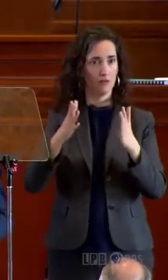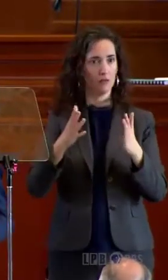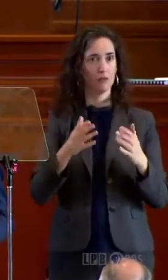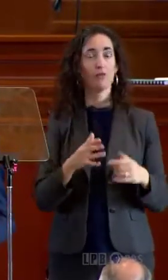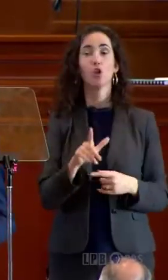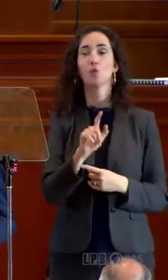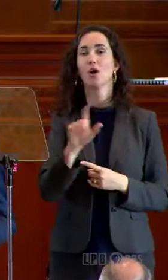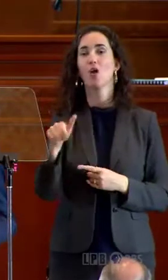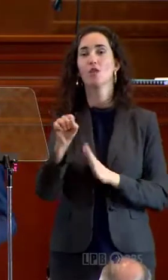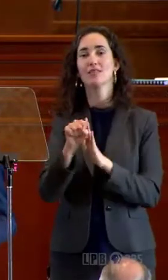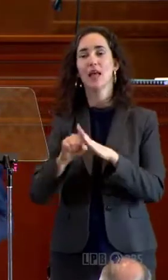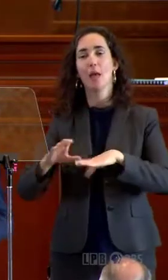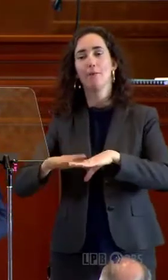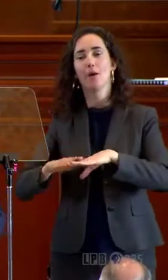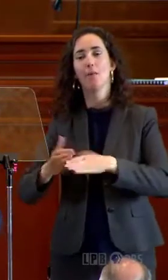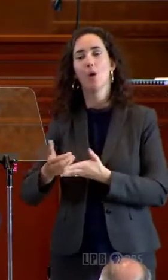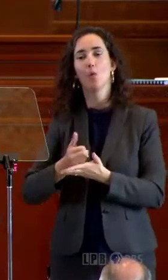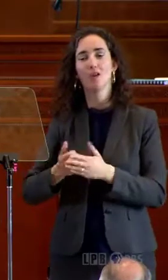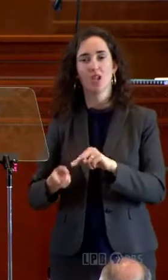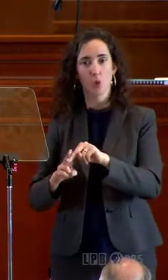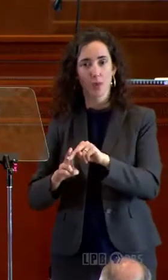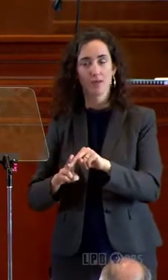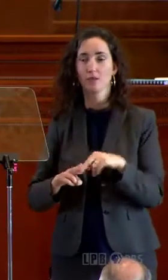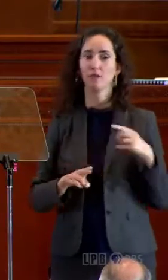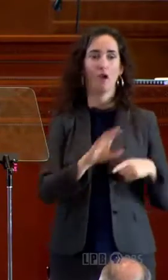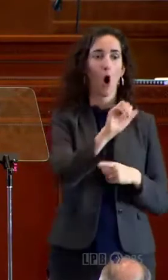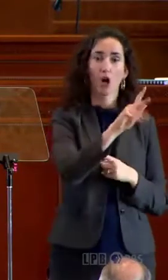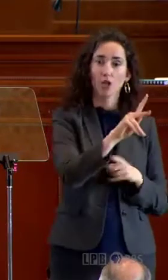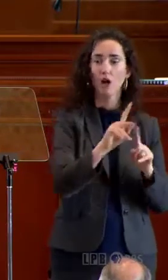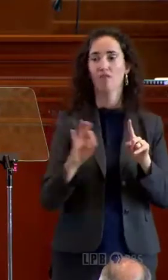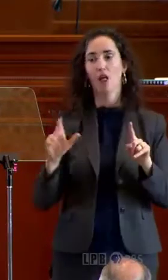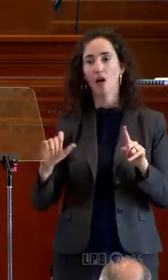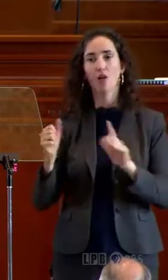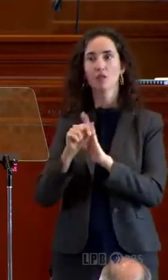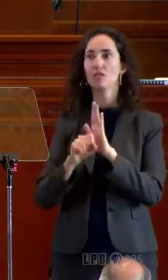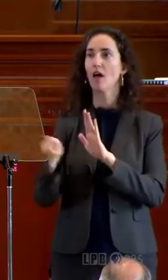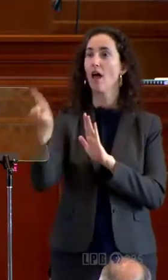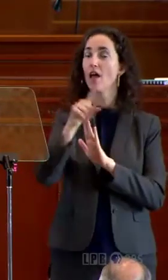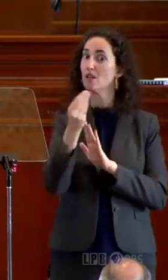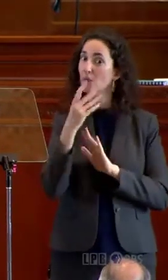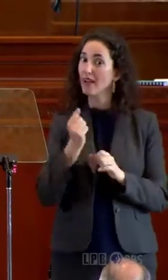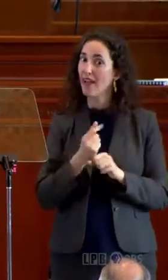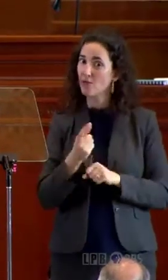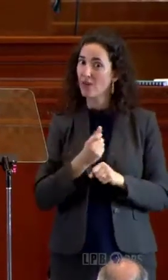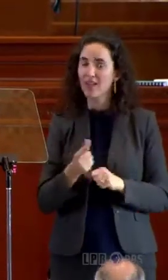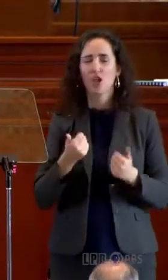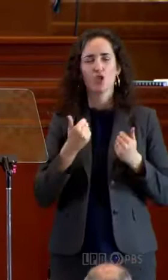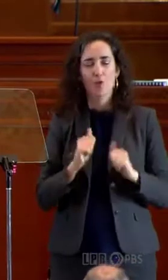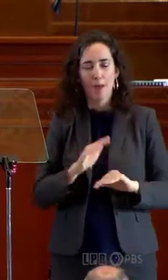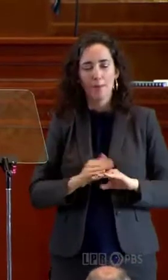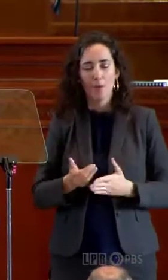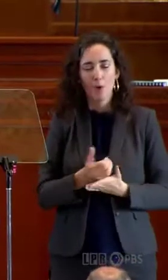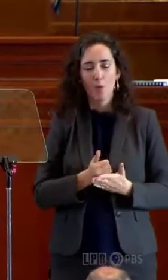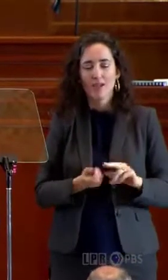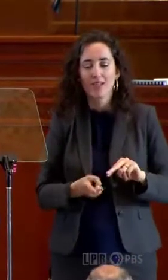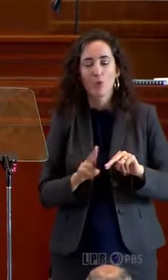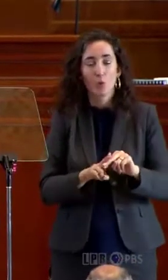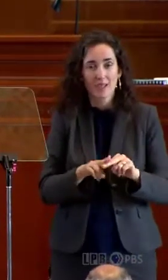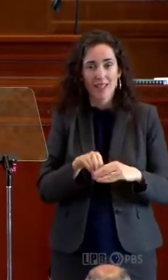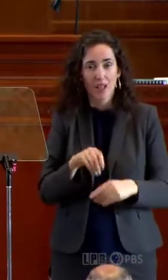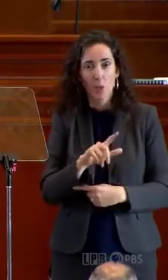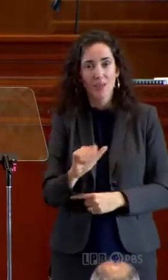increased their minimum wage, including Arkansas and Florida. And yet every year, efforts to raise the minimum wage here in Louisiana,